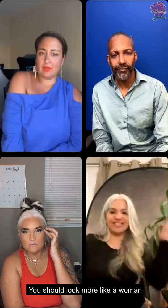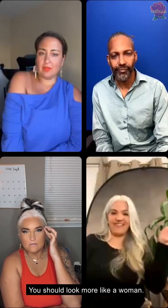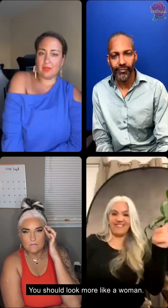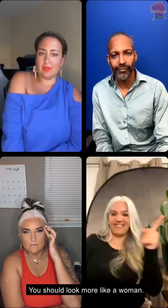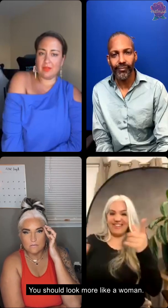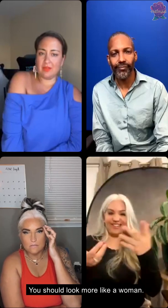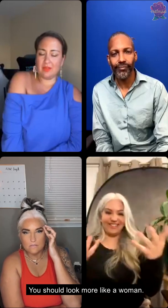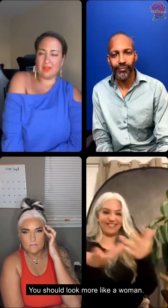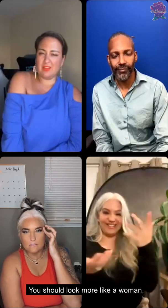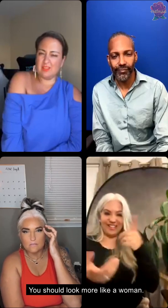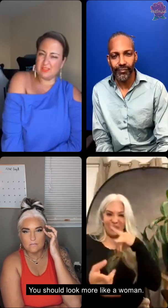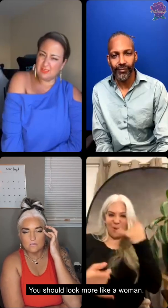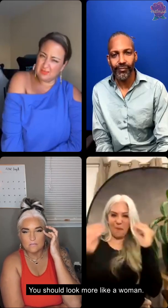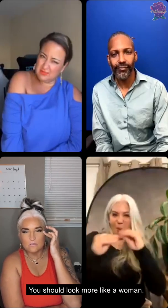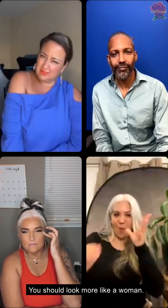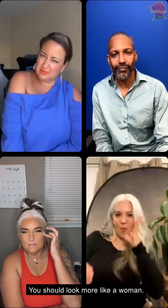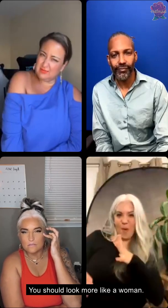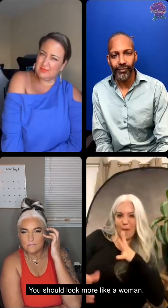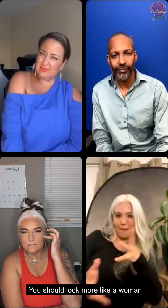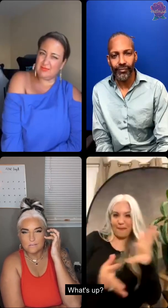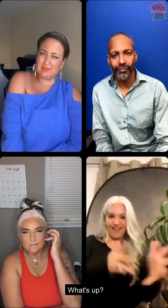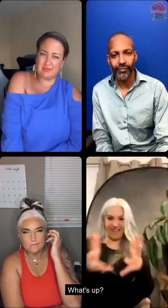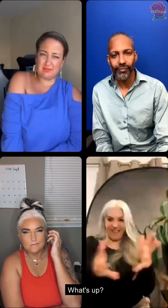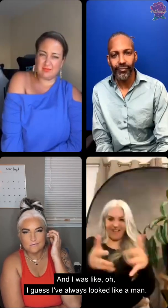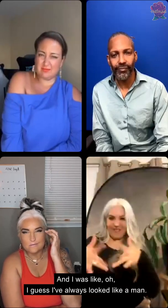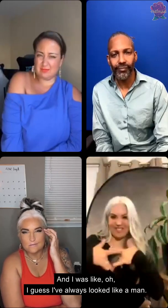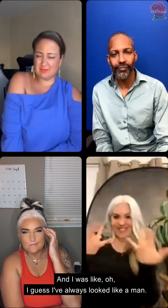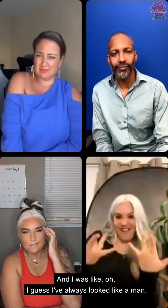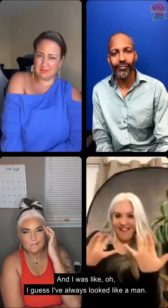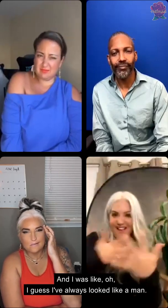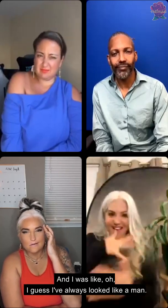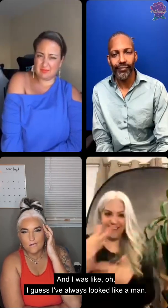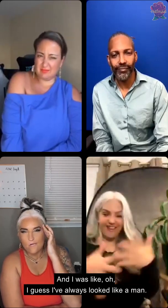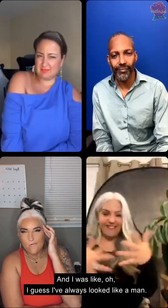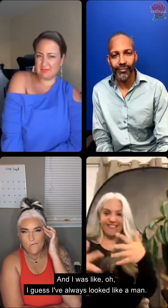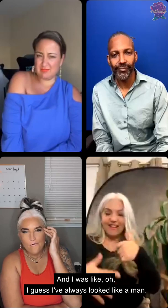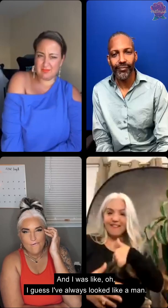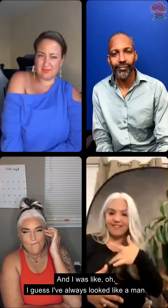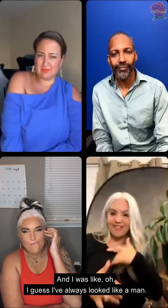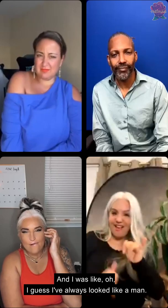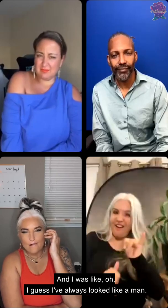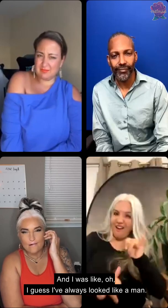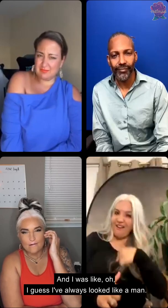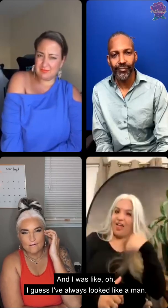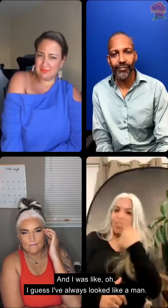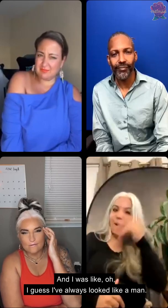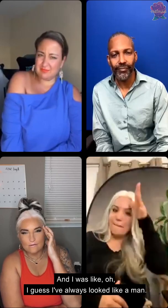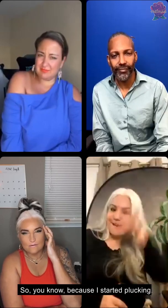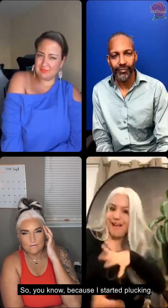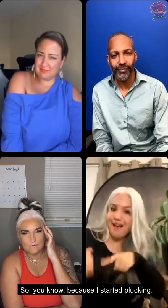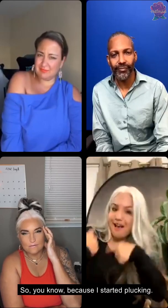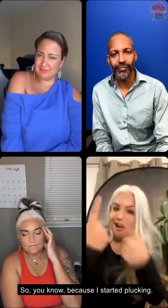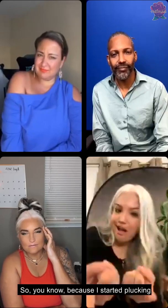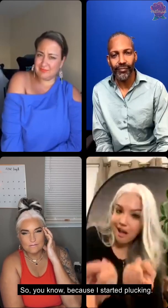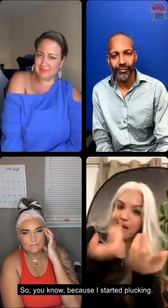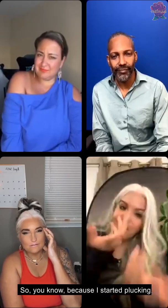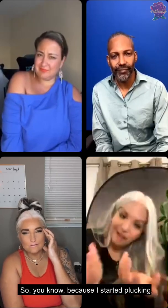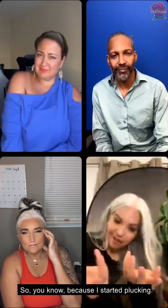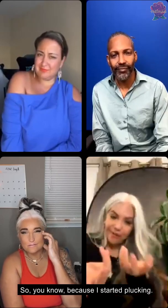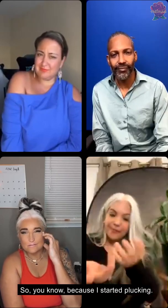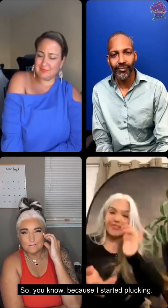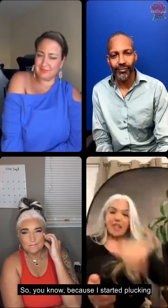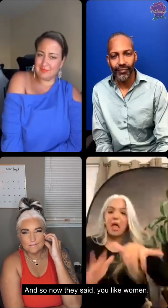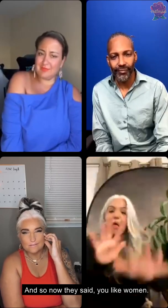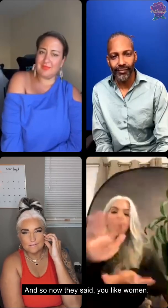look different. You look like more like a woman. What's up?" And I was like, "Oh, I guess I've always looked like a man,